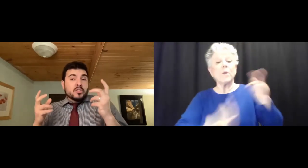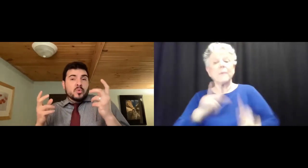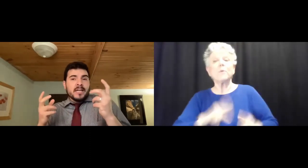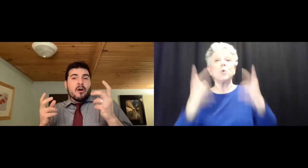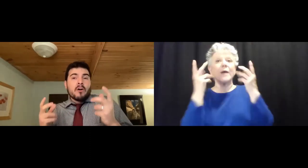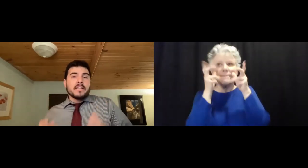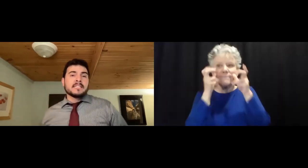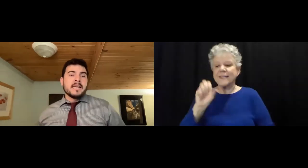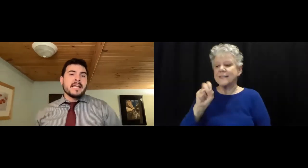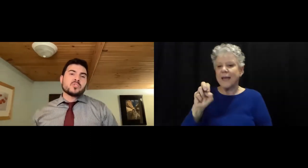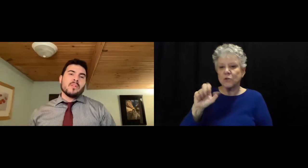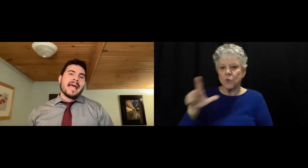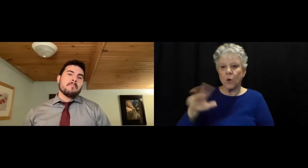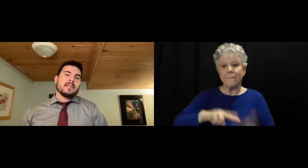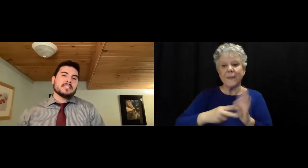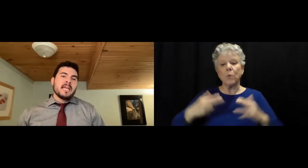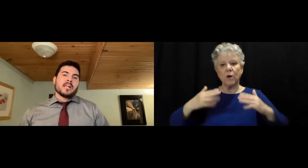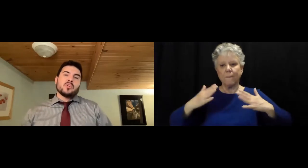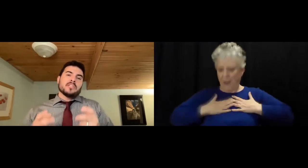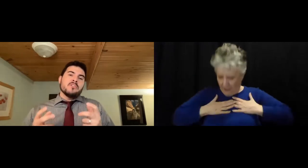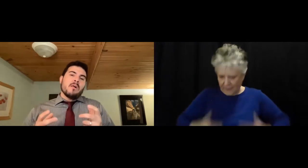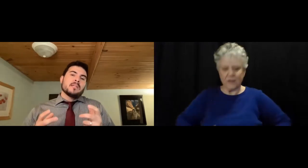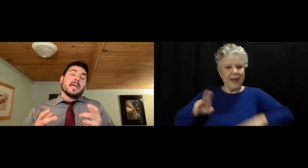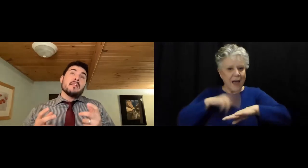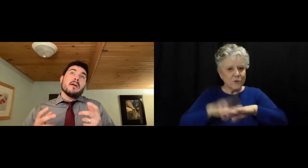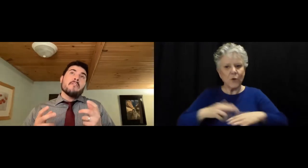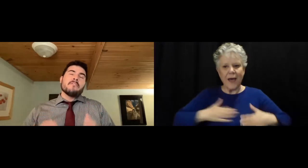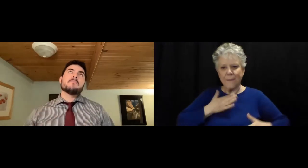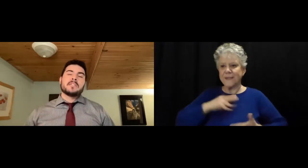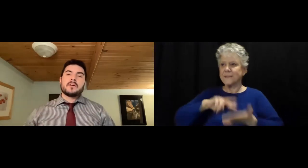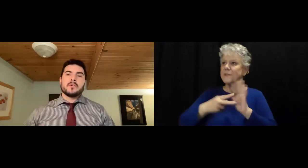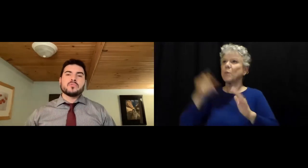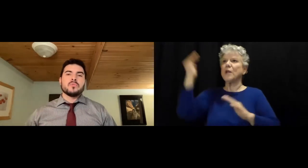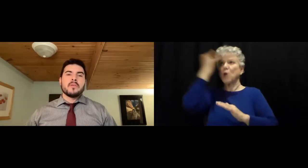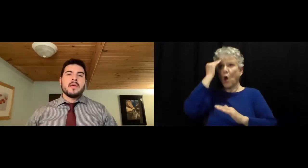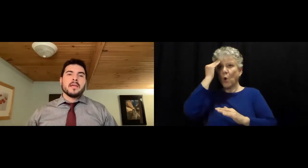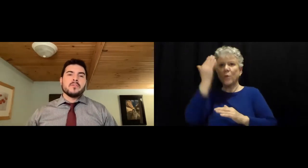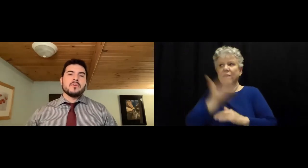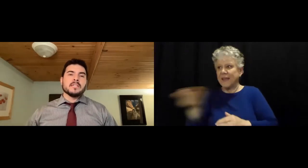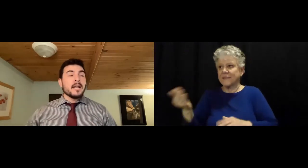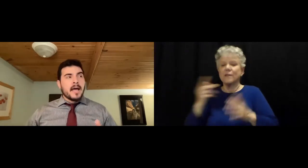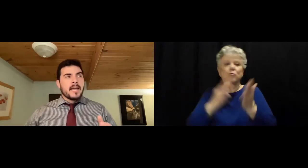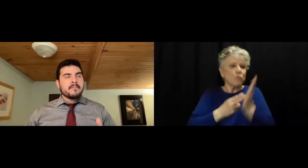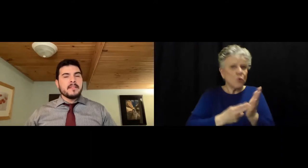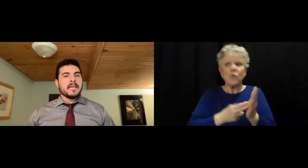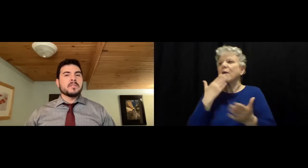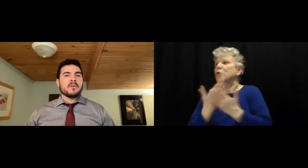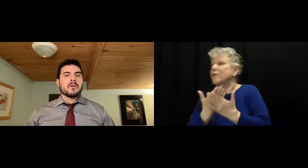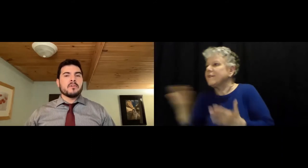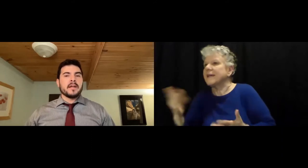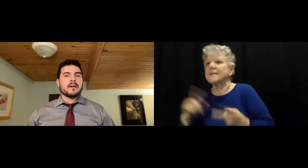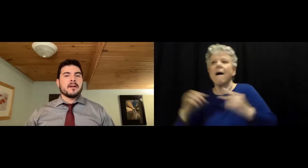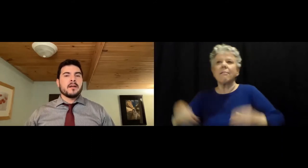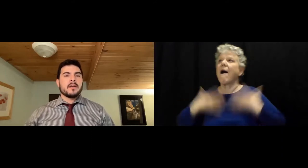sensual beings whose incarnate natural happiness includes the knowledge and love of immaterial truth and goodness, alive in the image